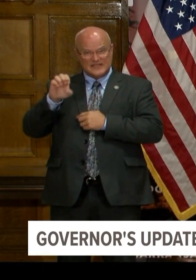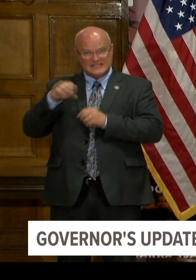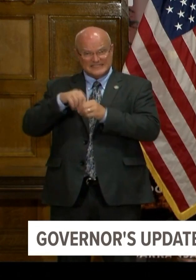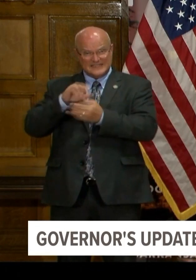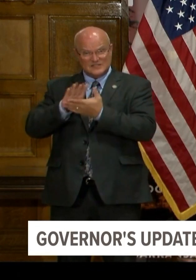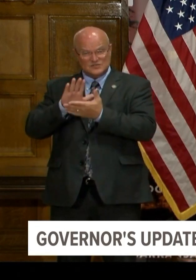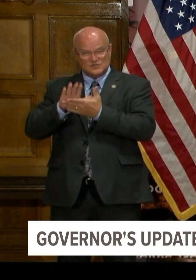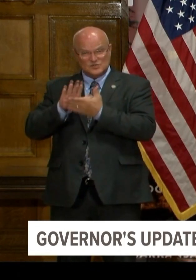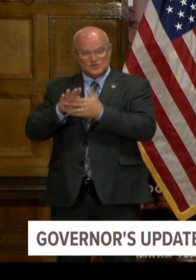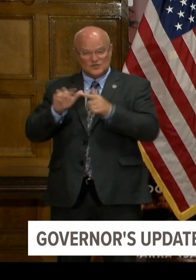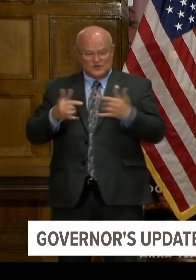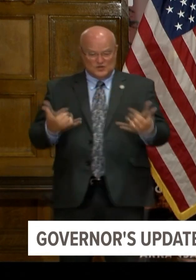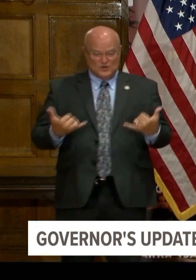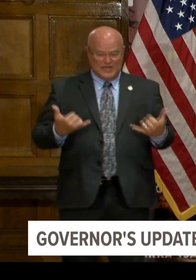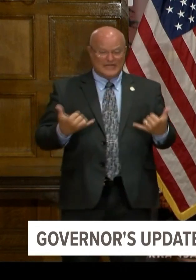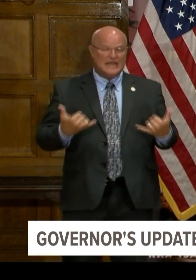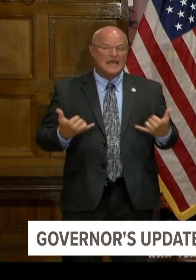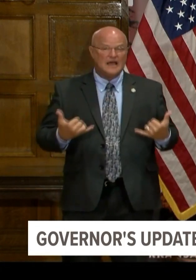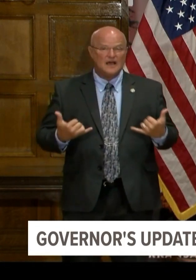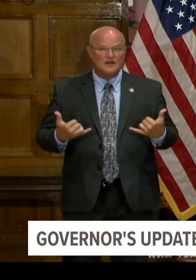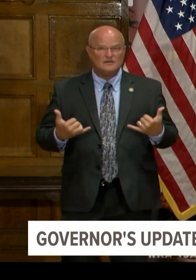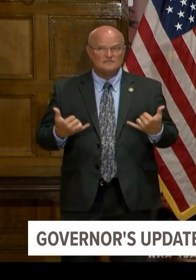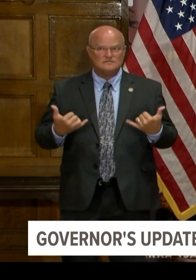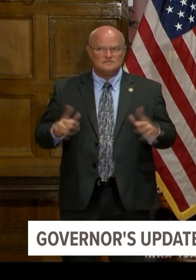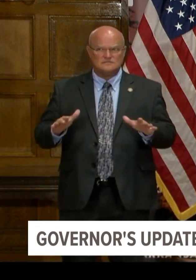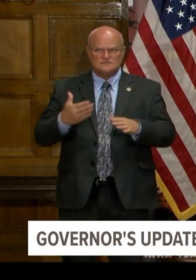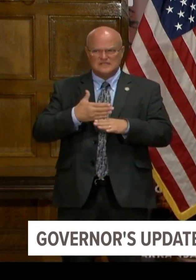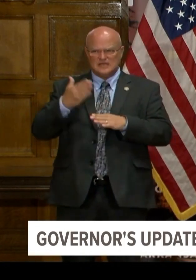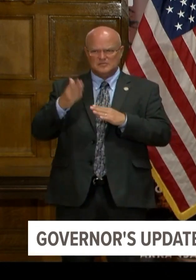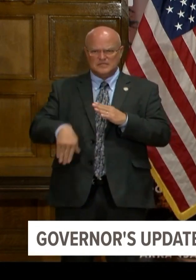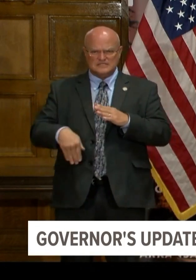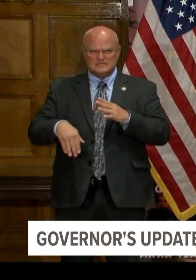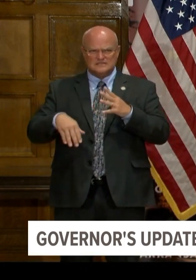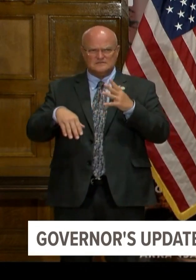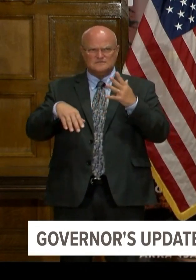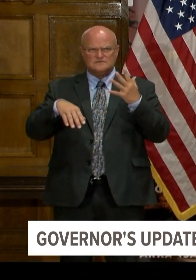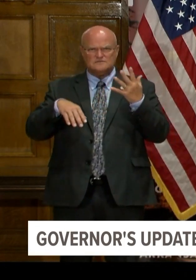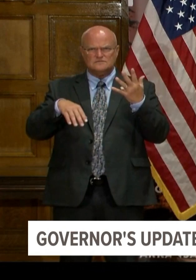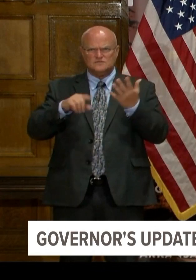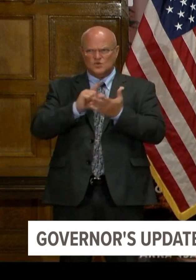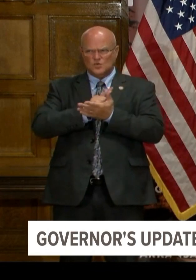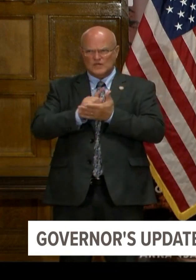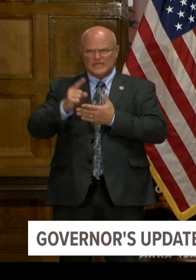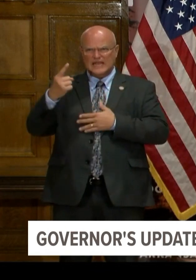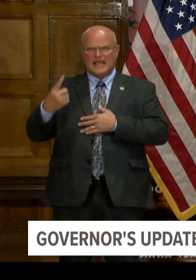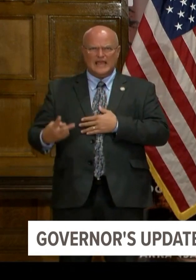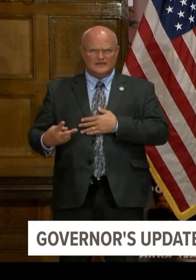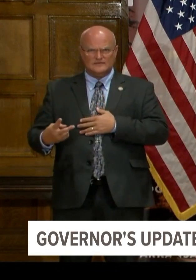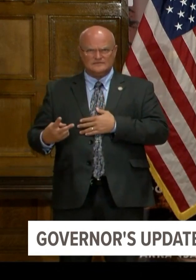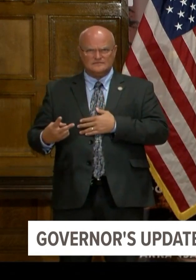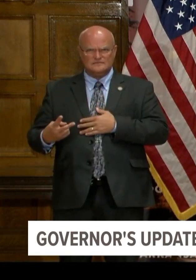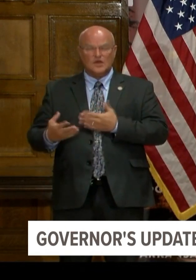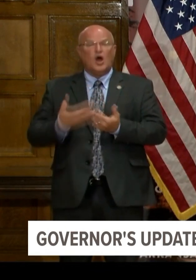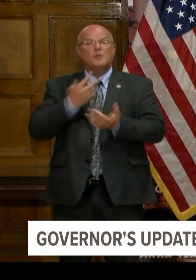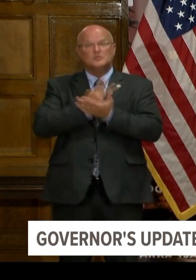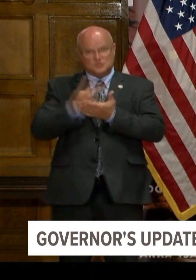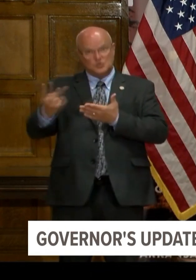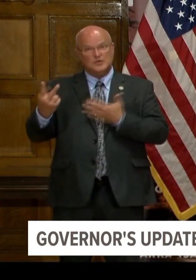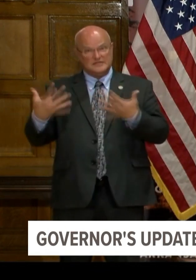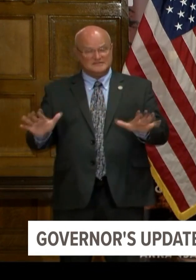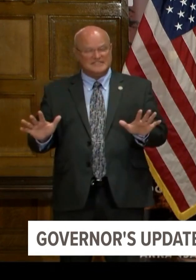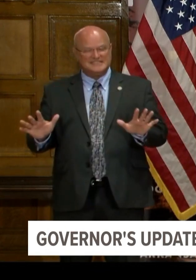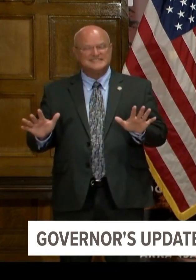in the schools versus where we are now after the completion of a week and a half, almost 2